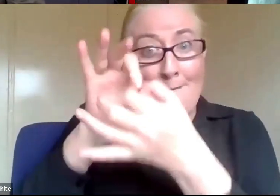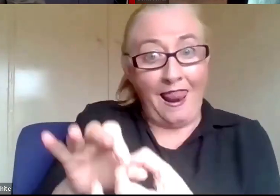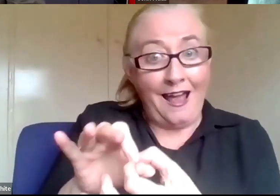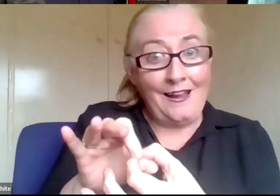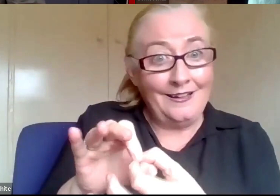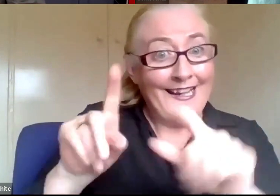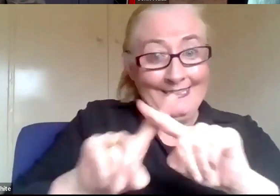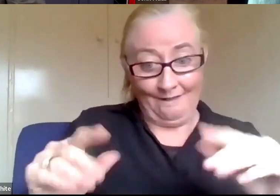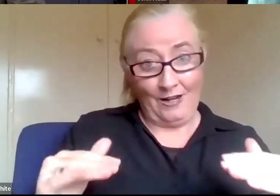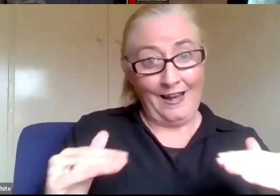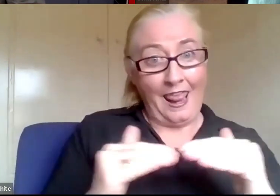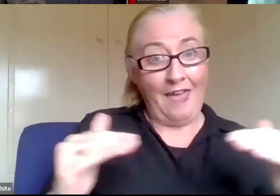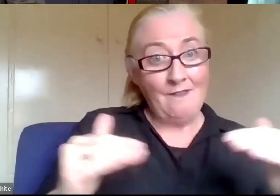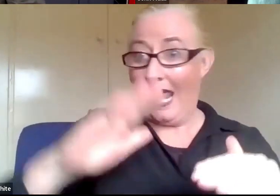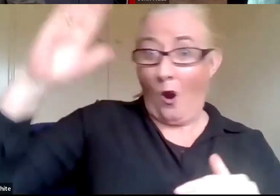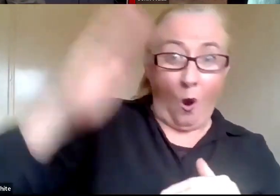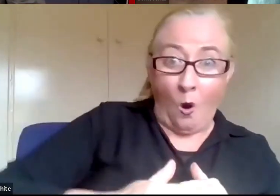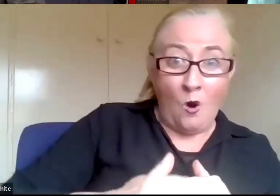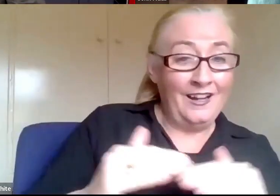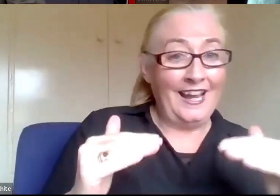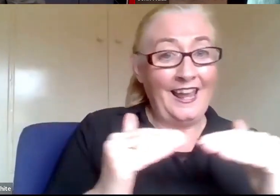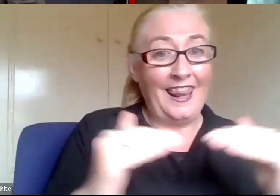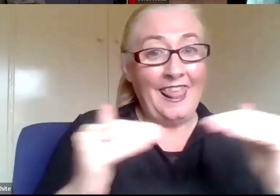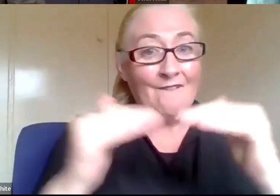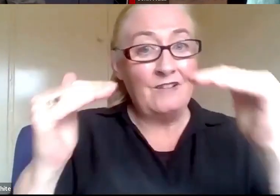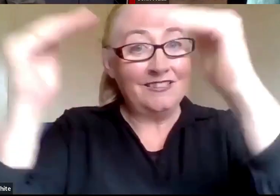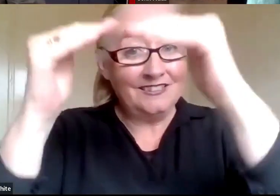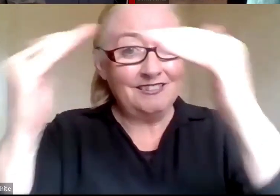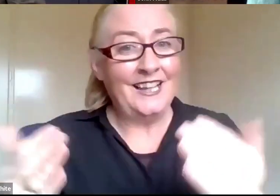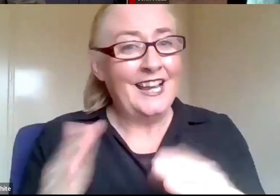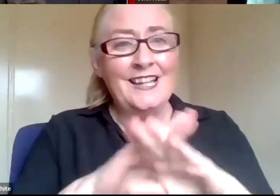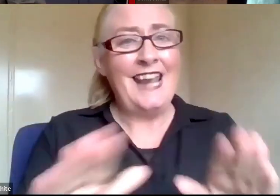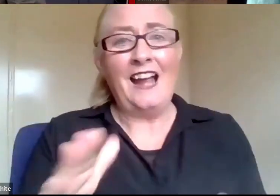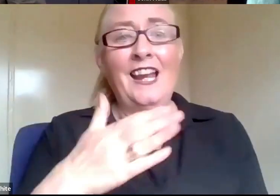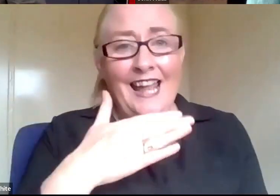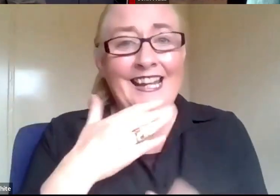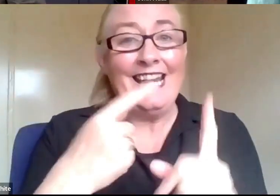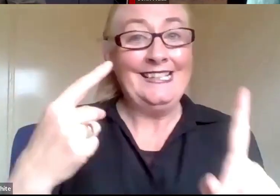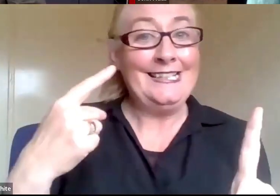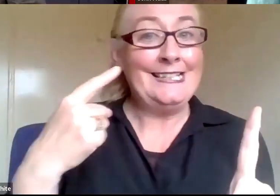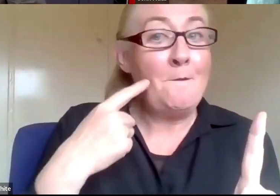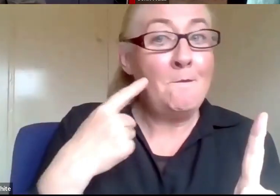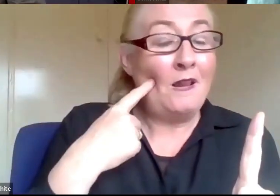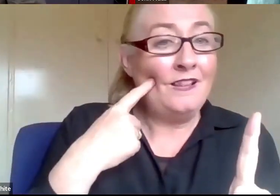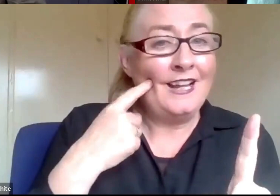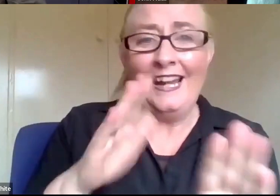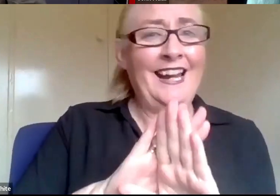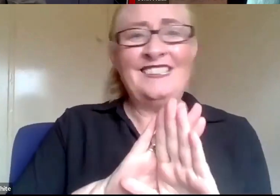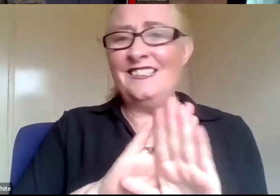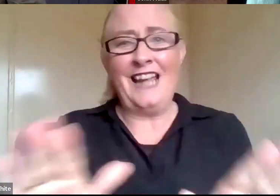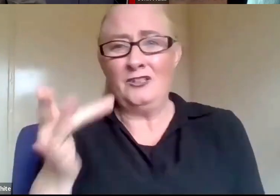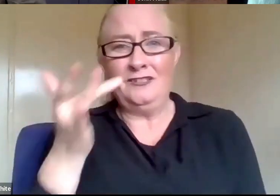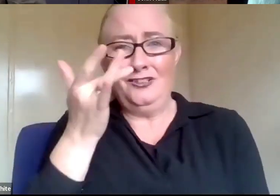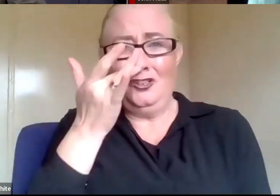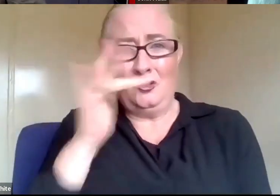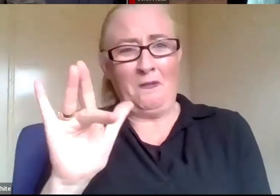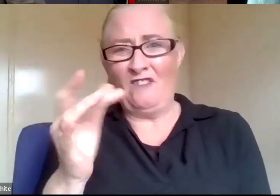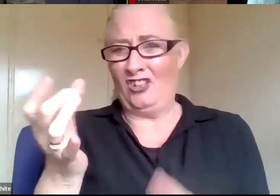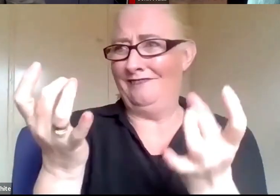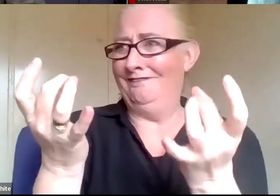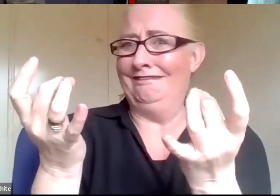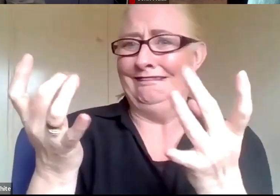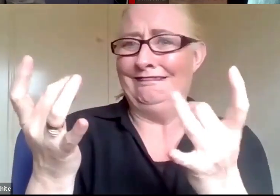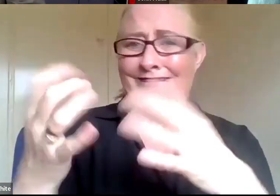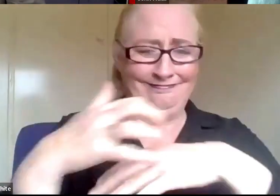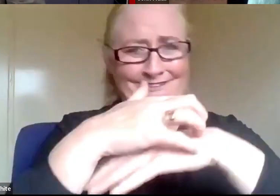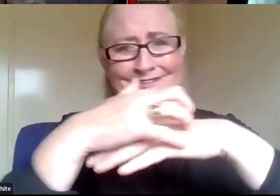It's simple, not superficial, but not simplistic. It has depth